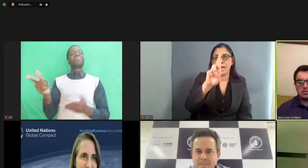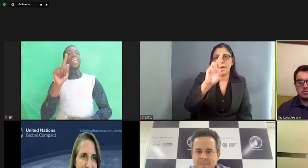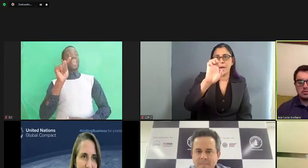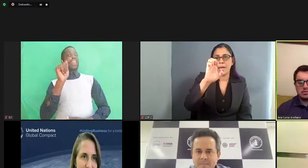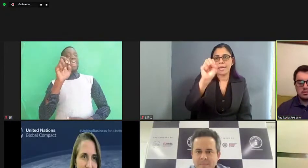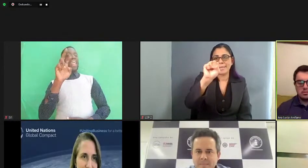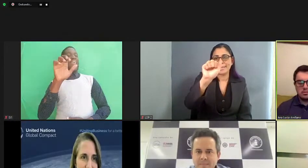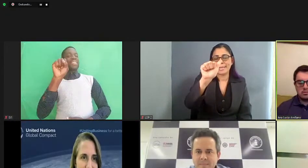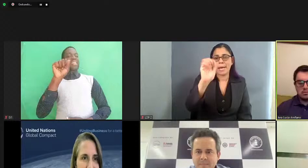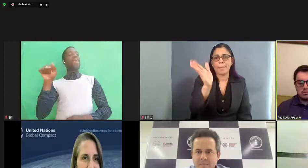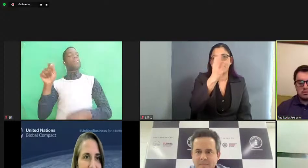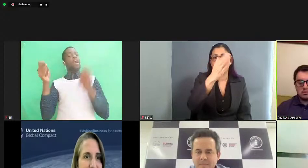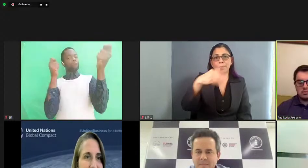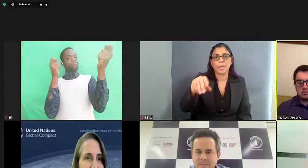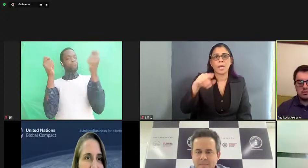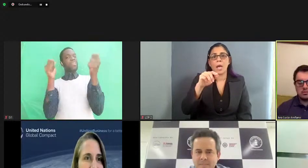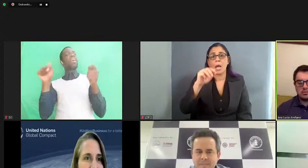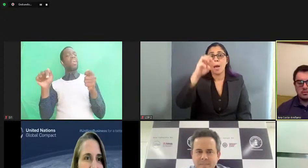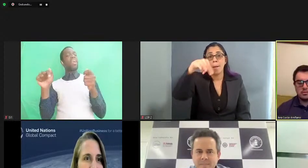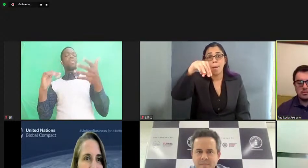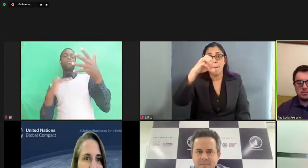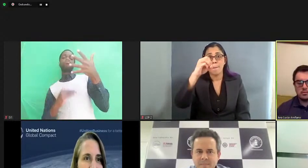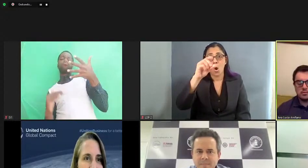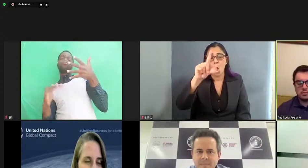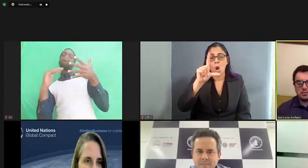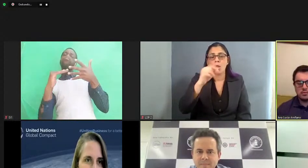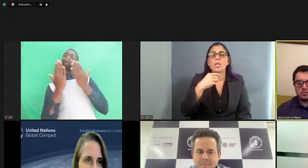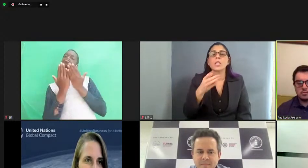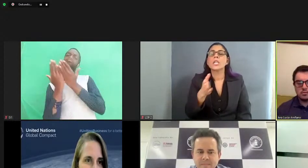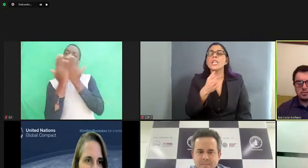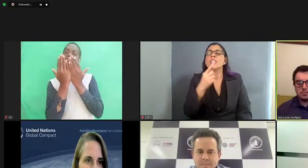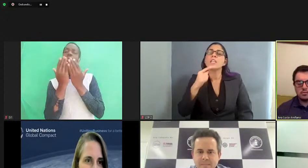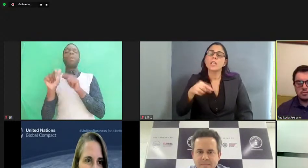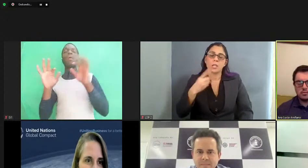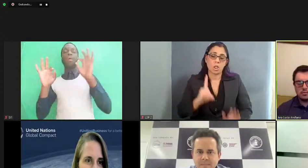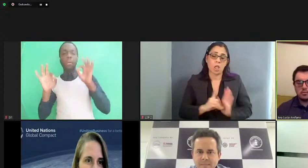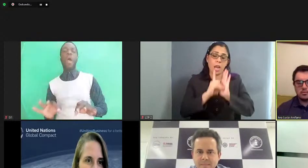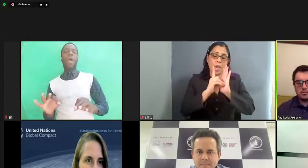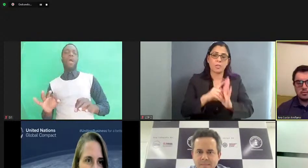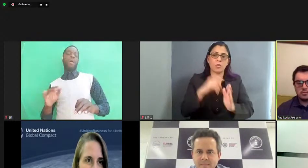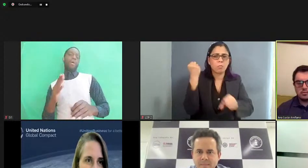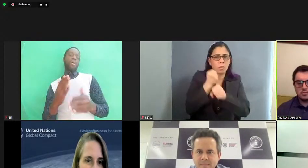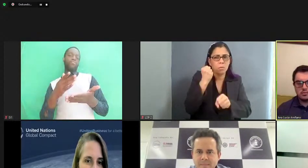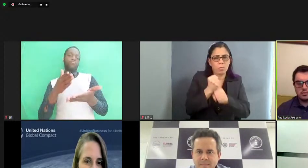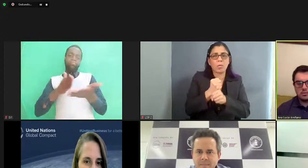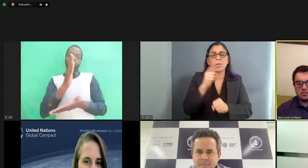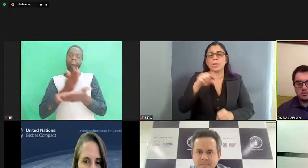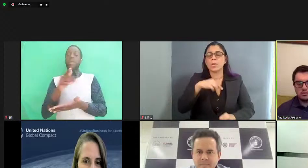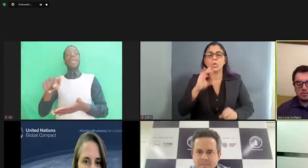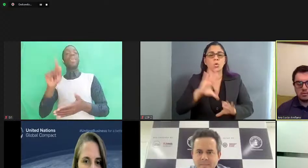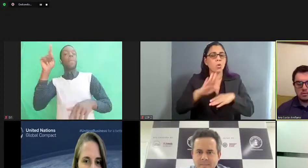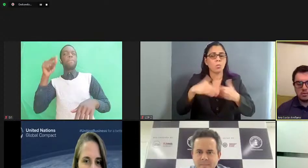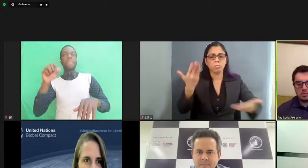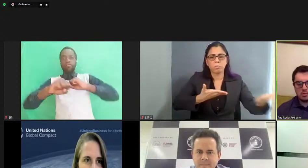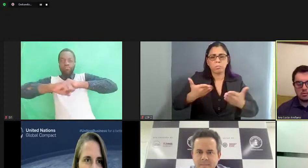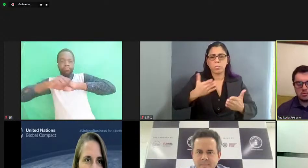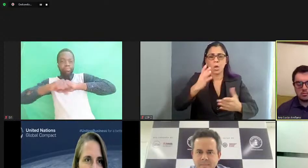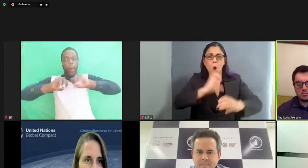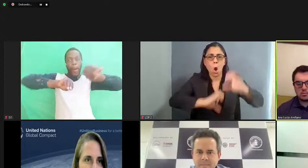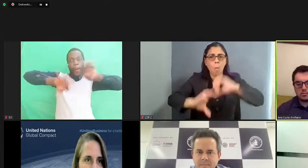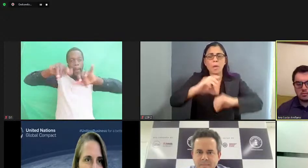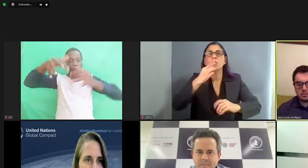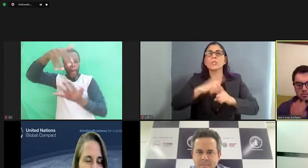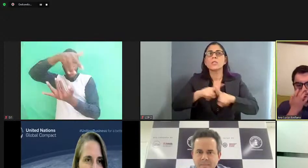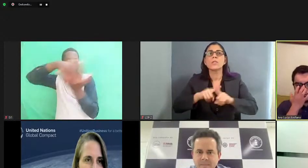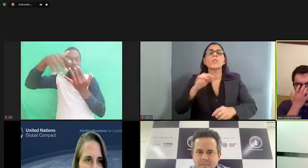moderator teresa moldy alva who is a bachelor in law and she has a master's in marketing